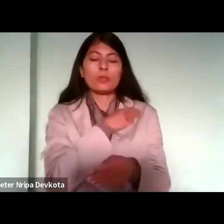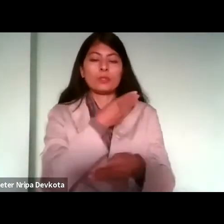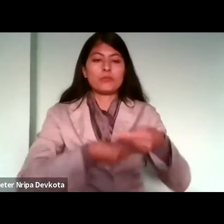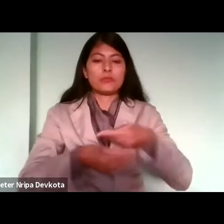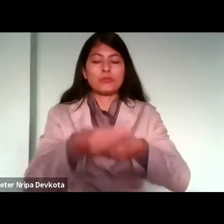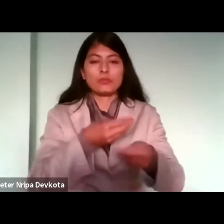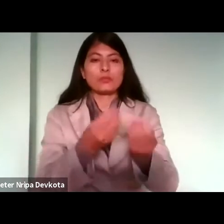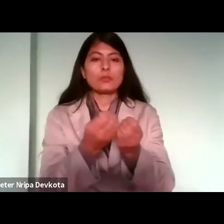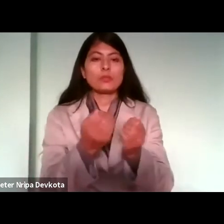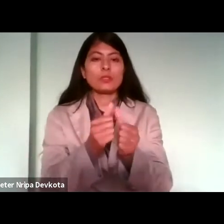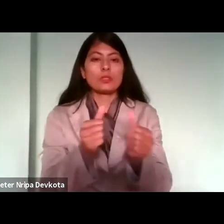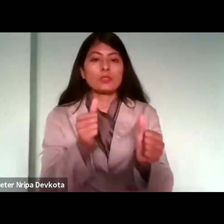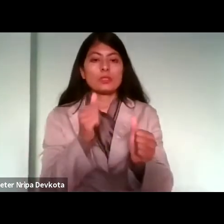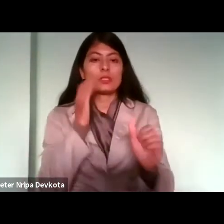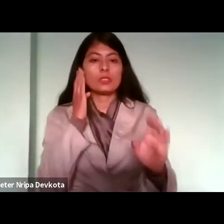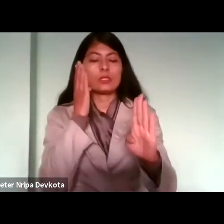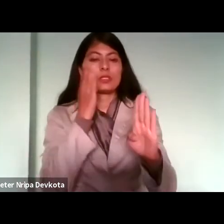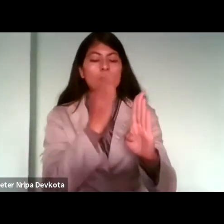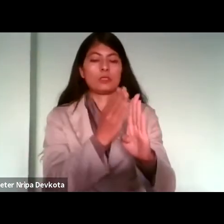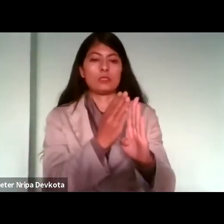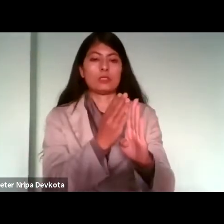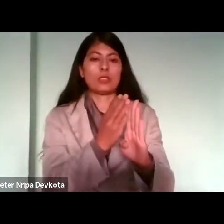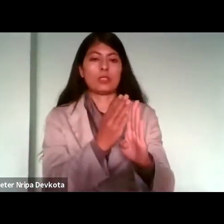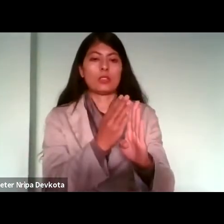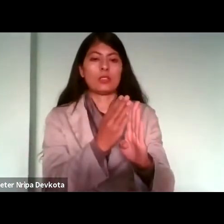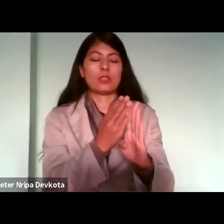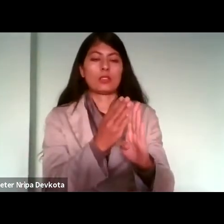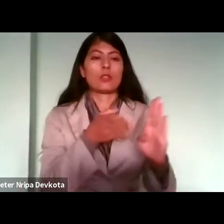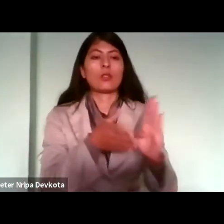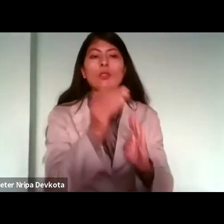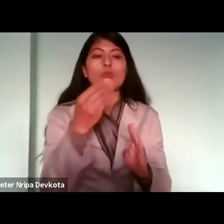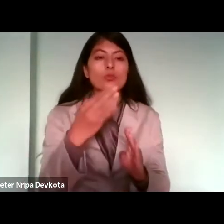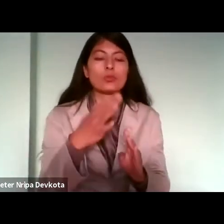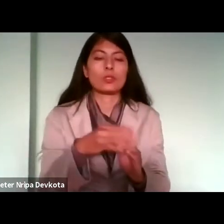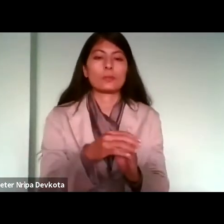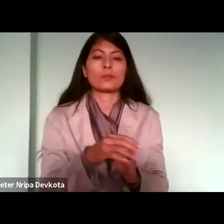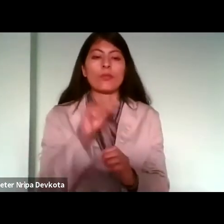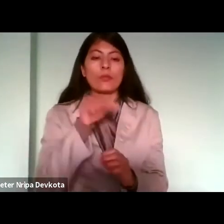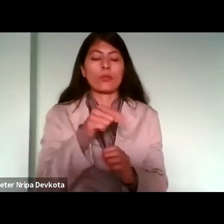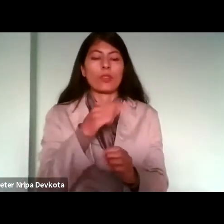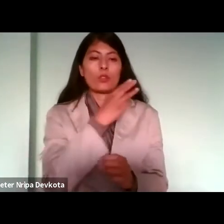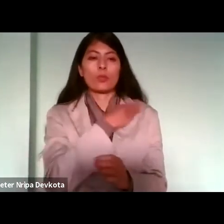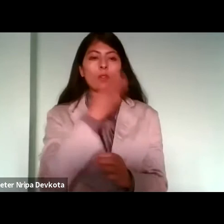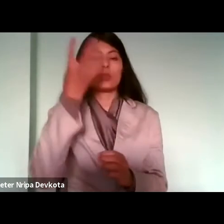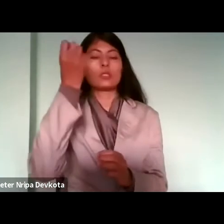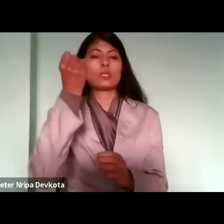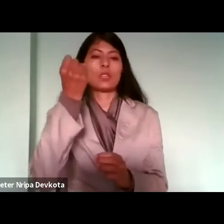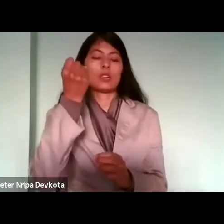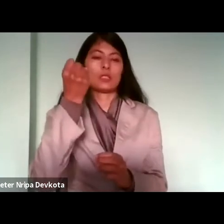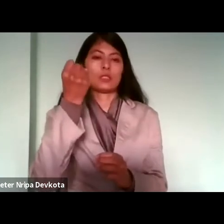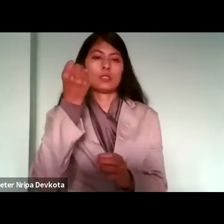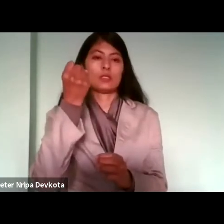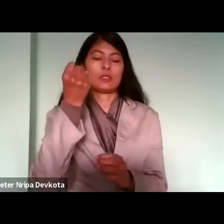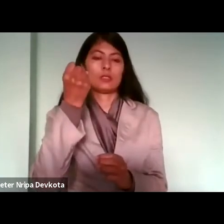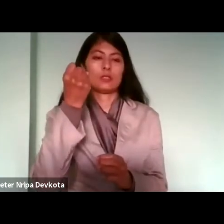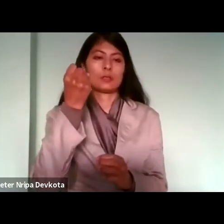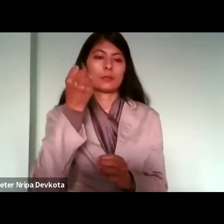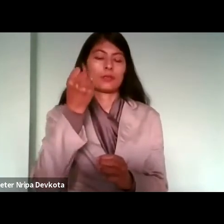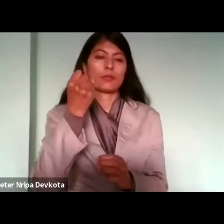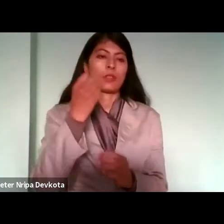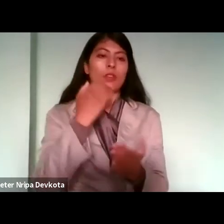into prostitution. Secondly, GATW's human rights approach led